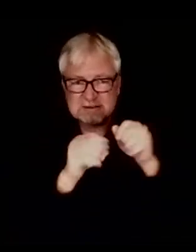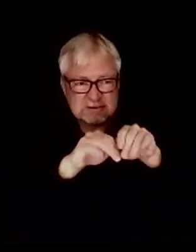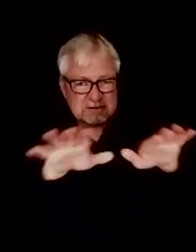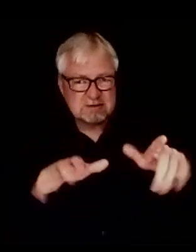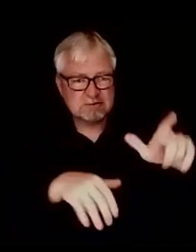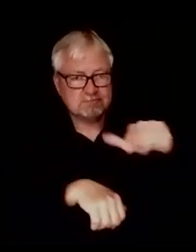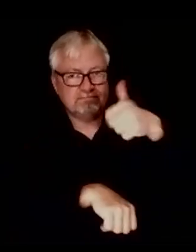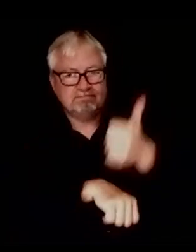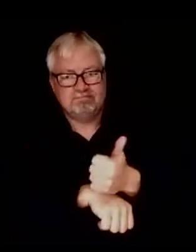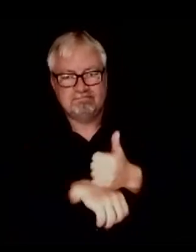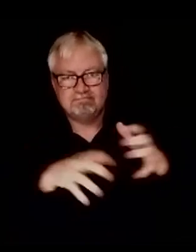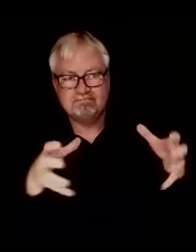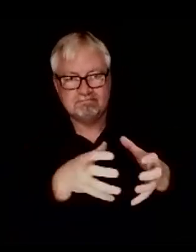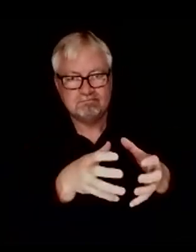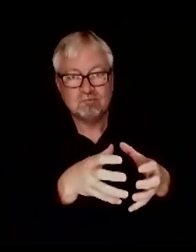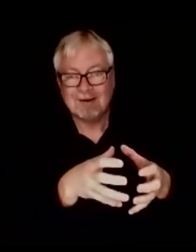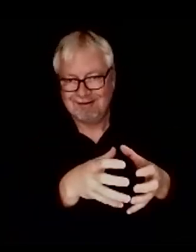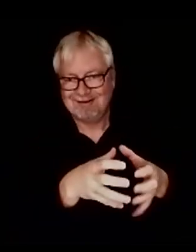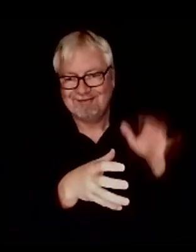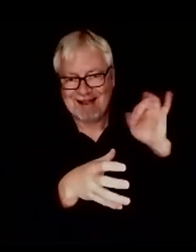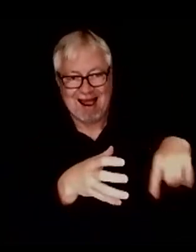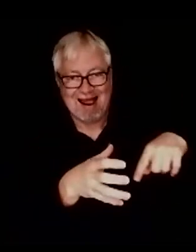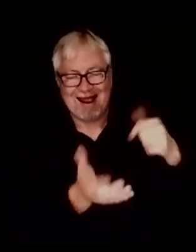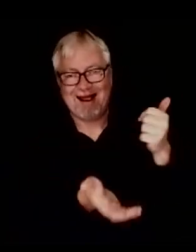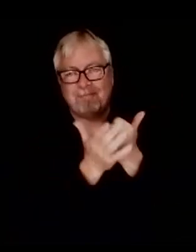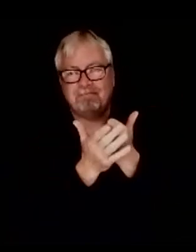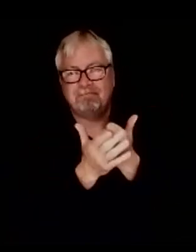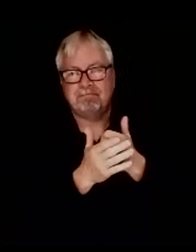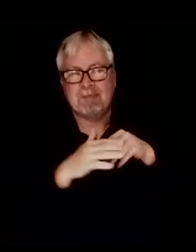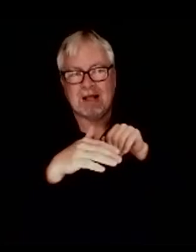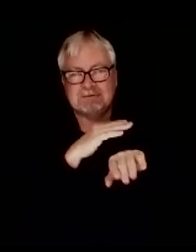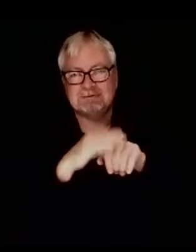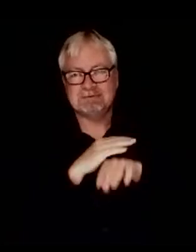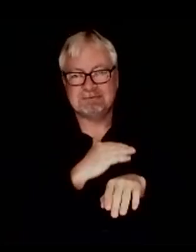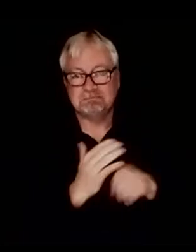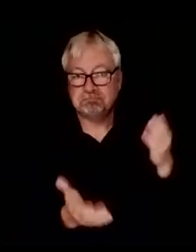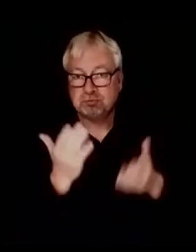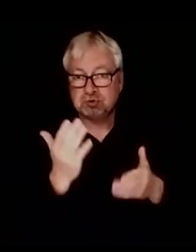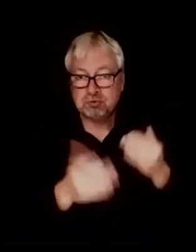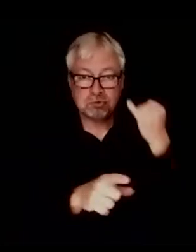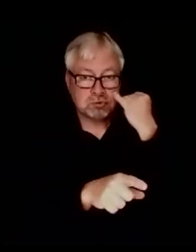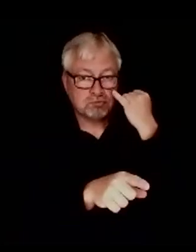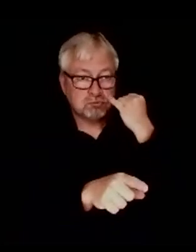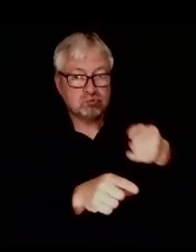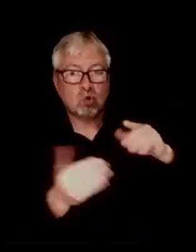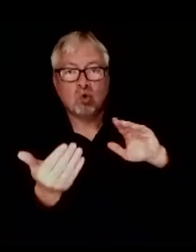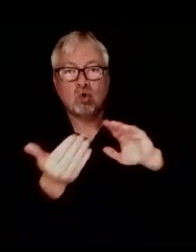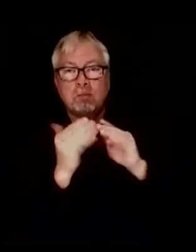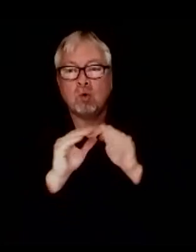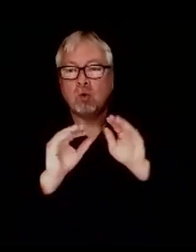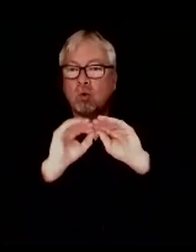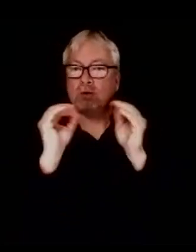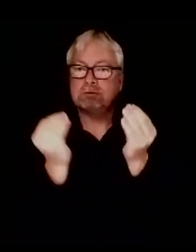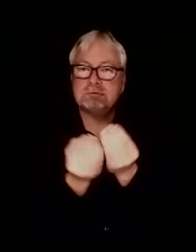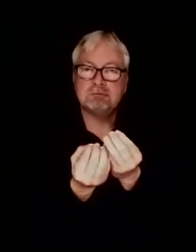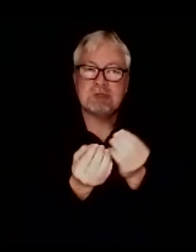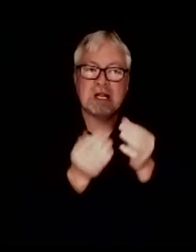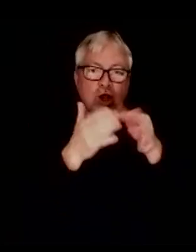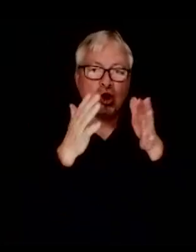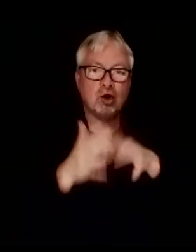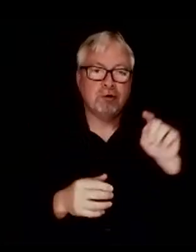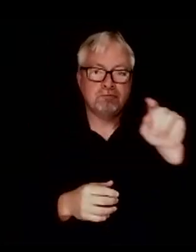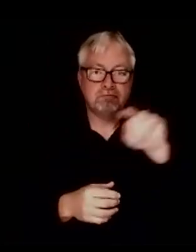perhaps get a different response when they're organized by trusted community leaders. But in addition,